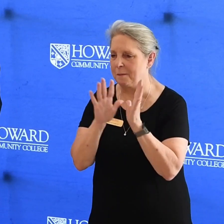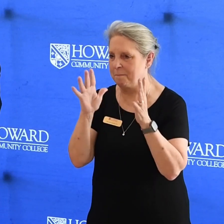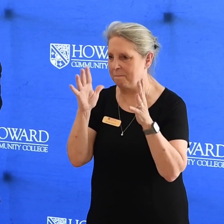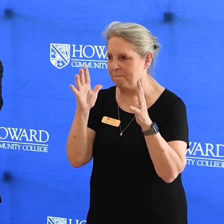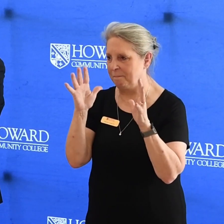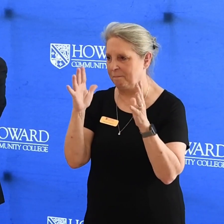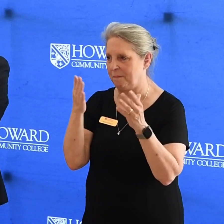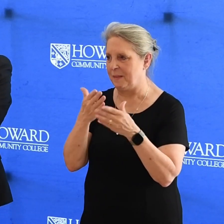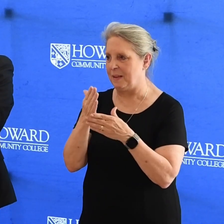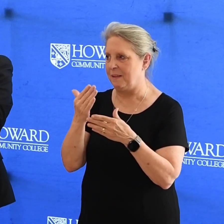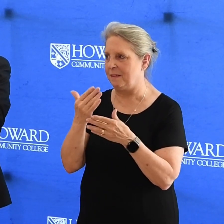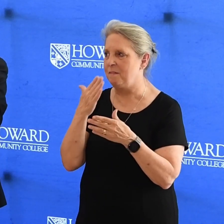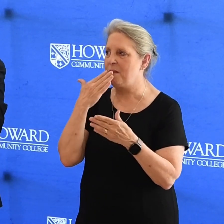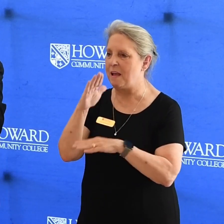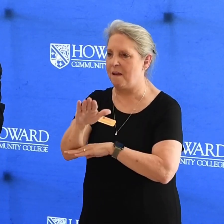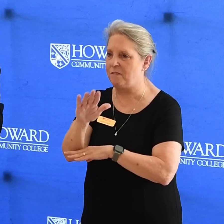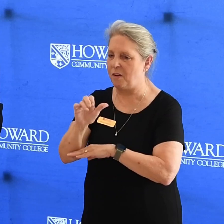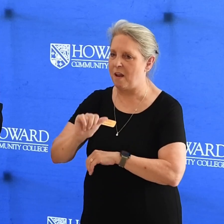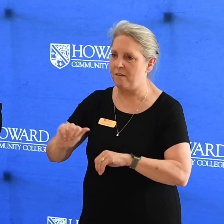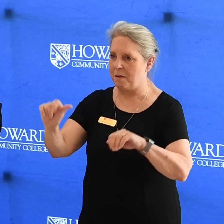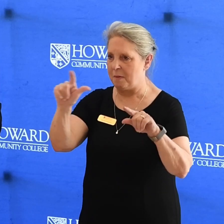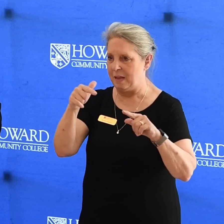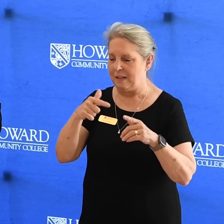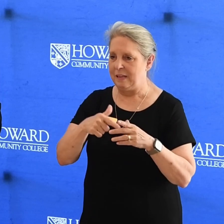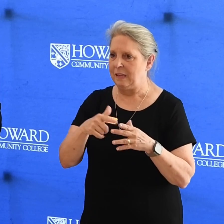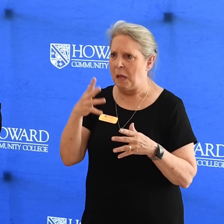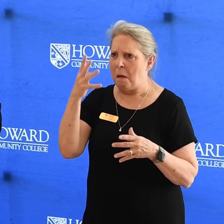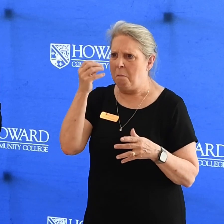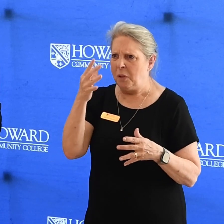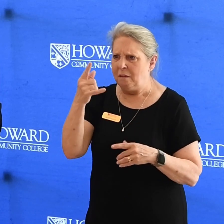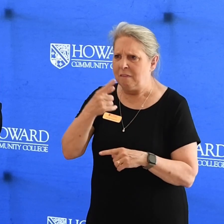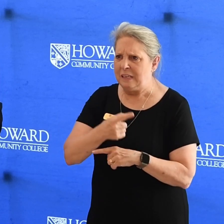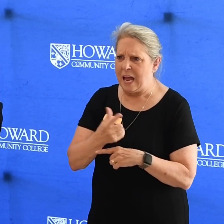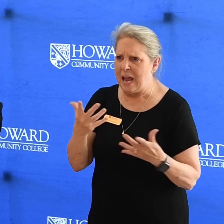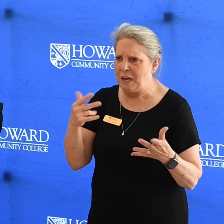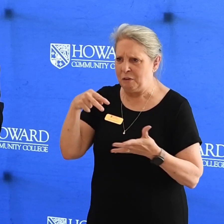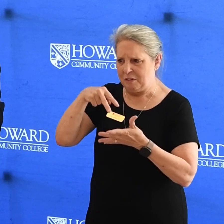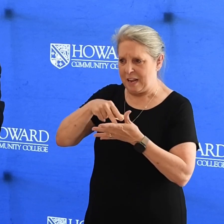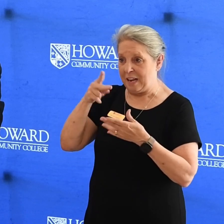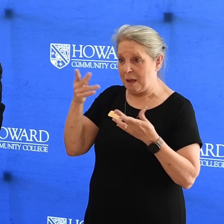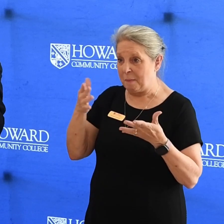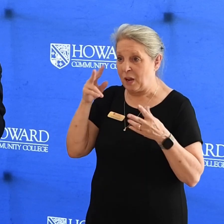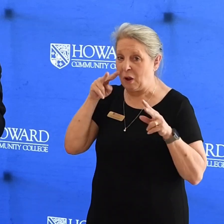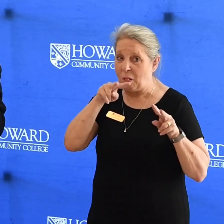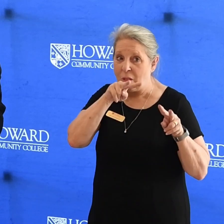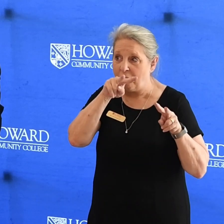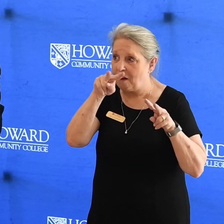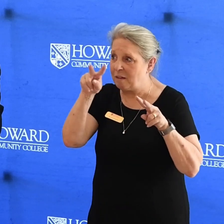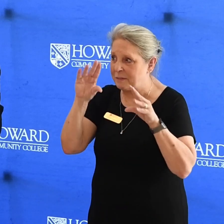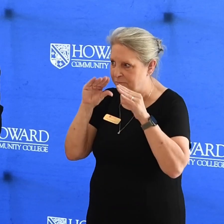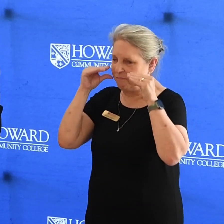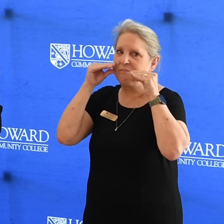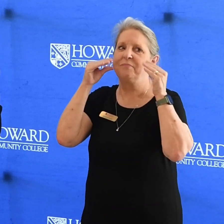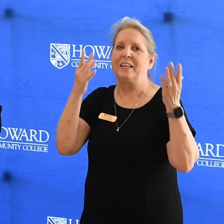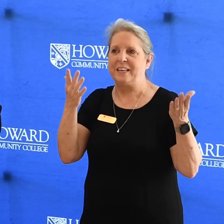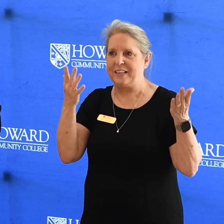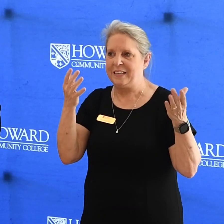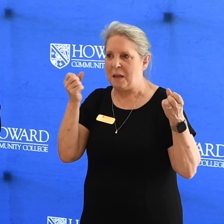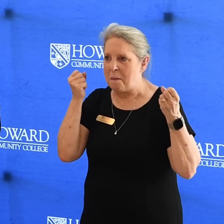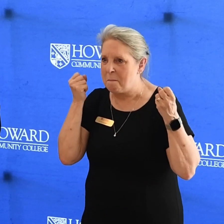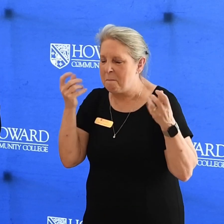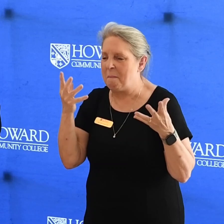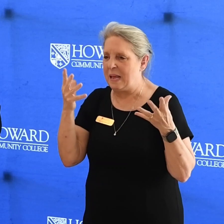All right, good afternoon, everyone. This is a beautiful day. I mean, when you're standing up here and looking at all these smiling faces and so